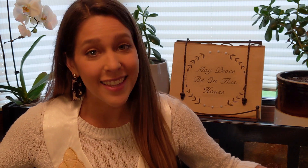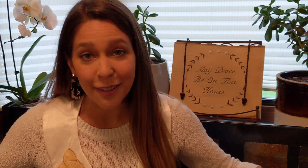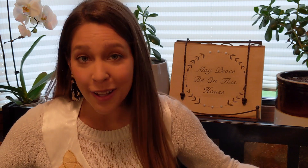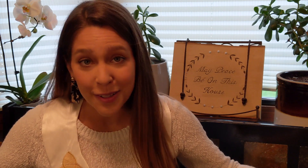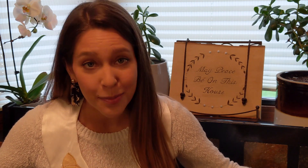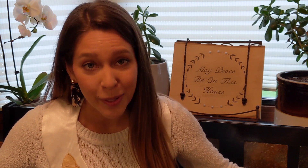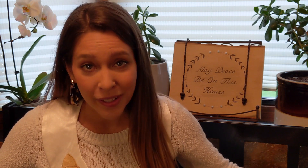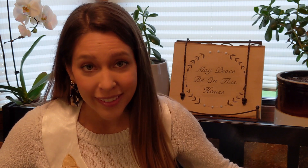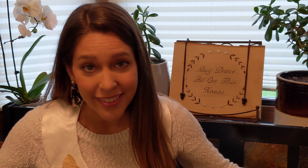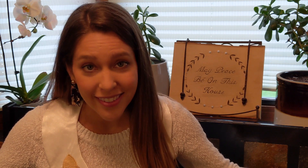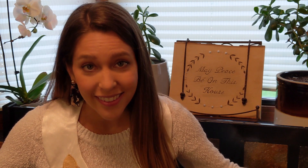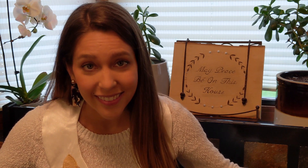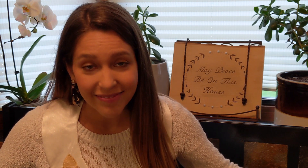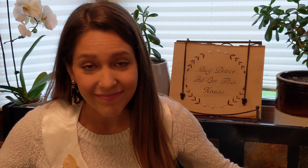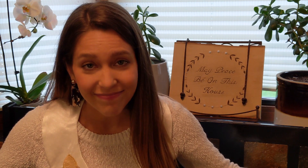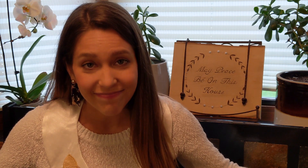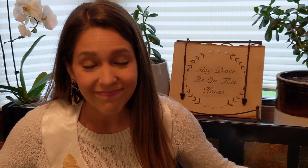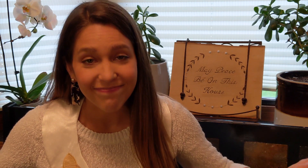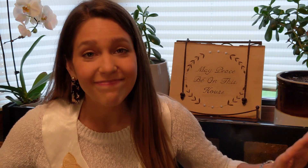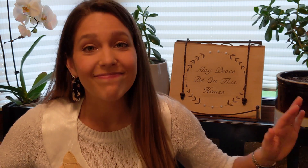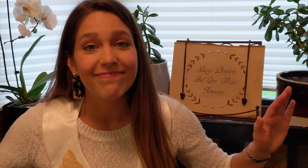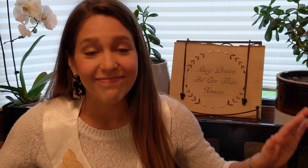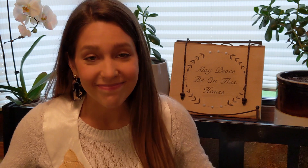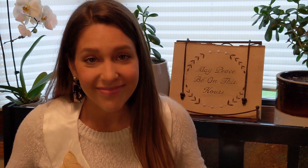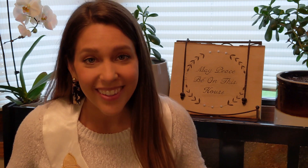Let's settle our spirits.